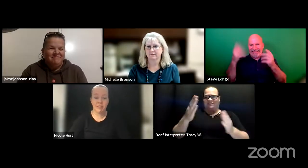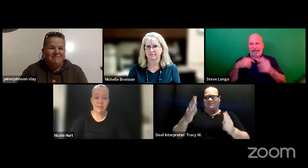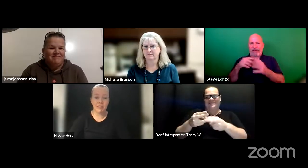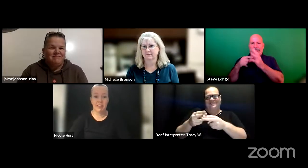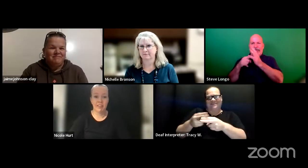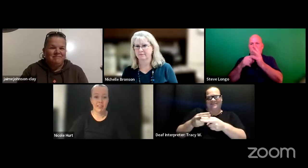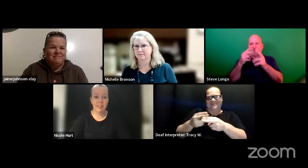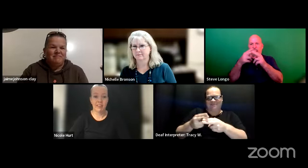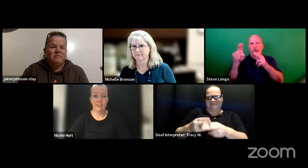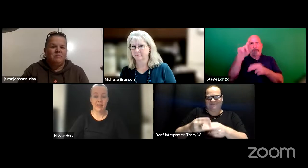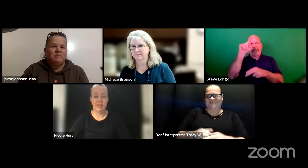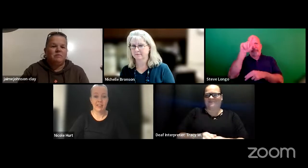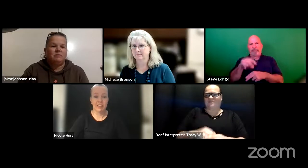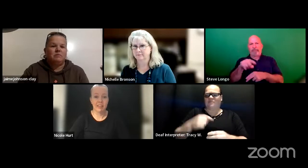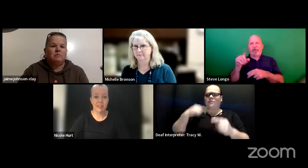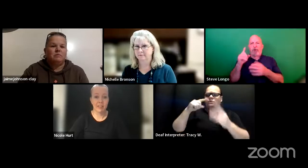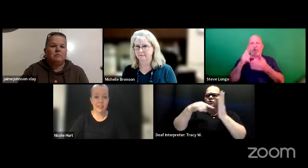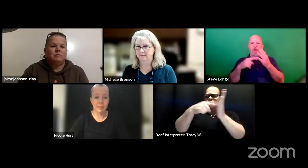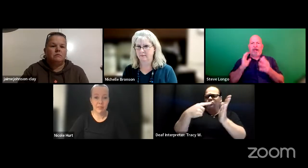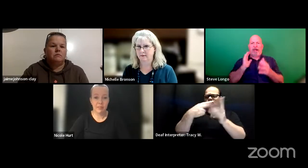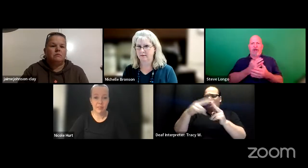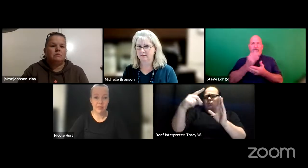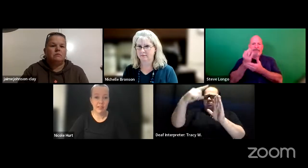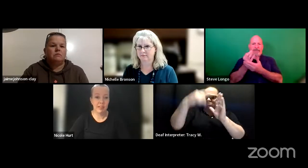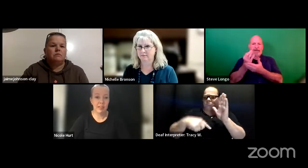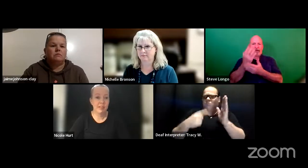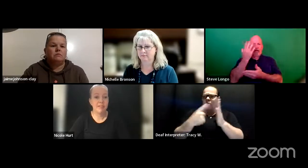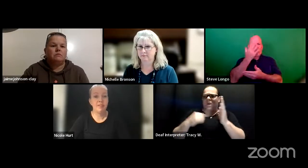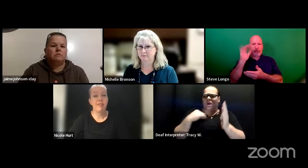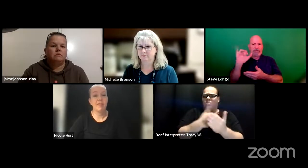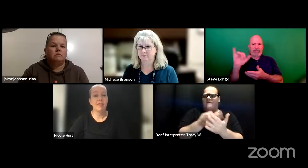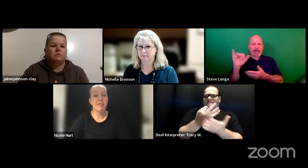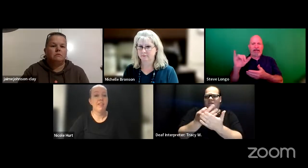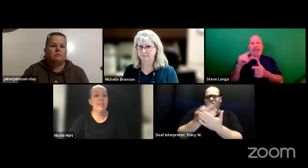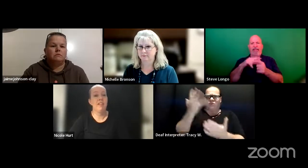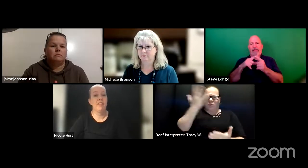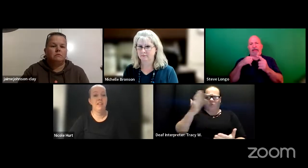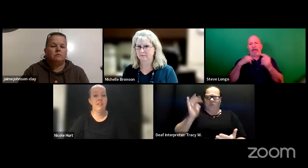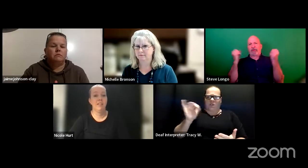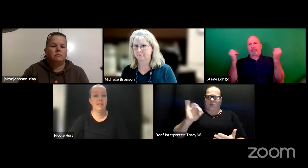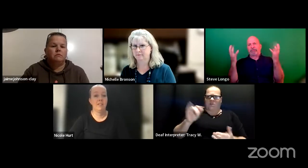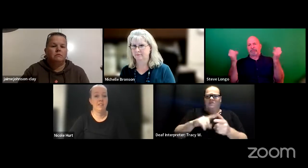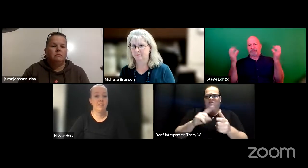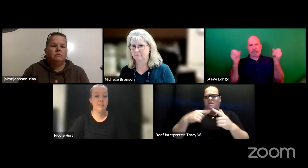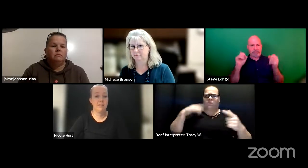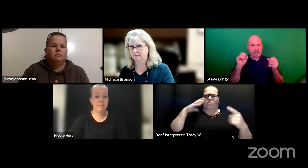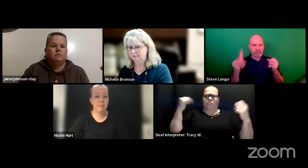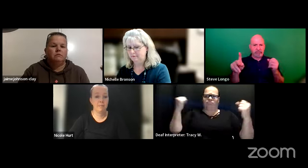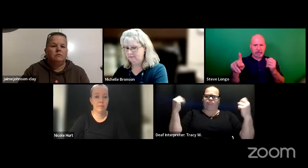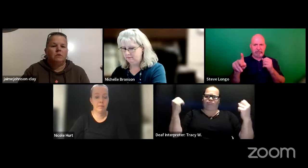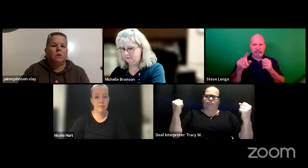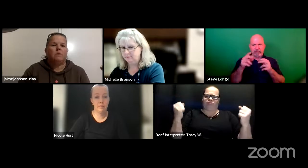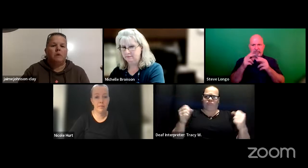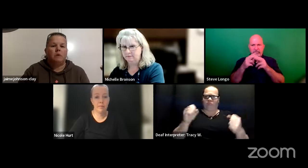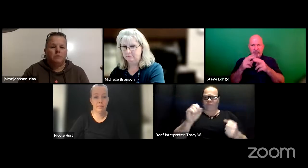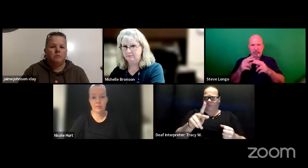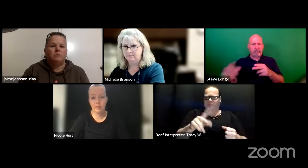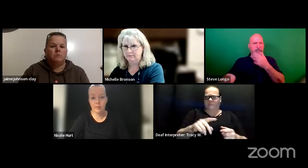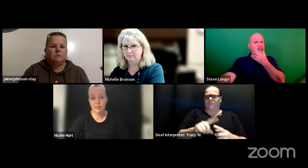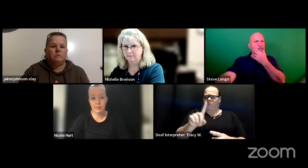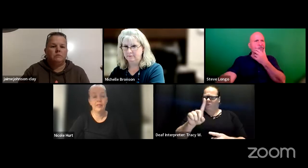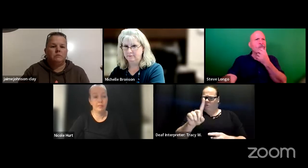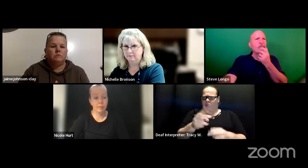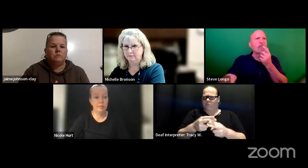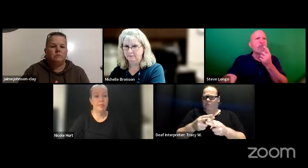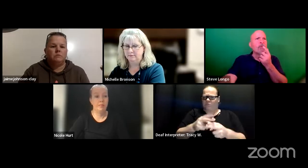will take off the president's hat. I want to share with you on the screen briefly